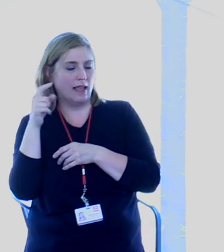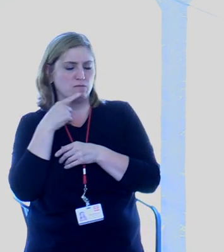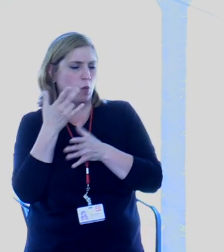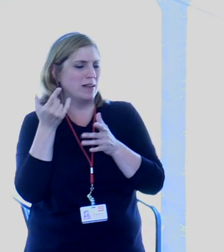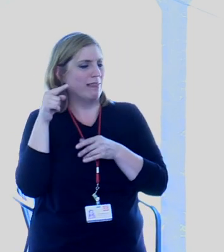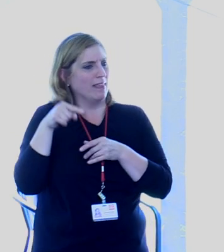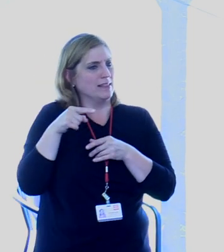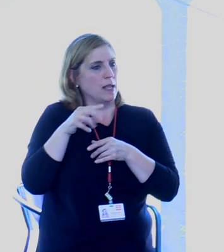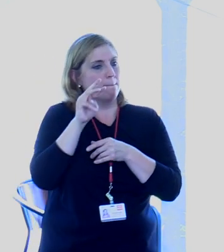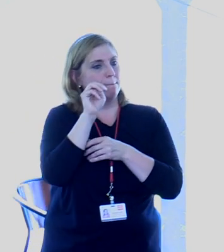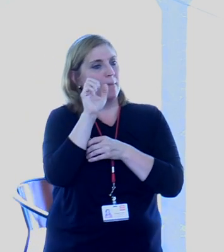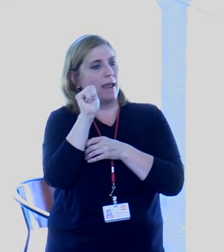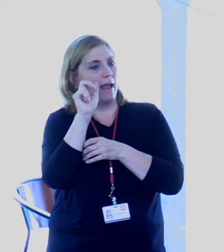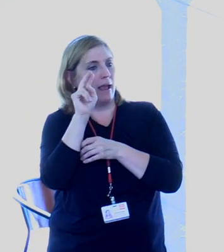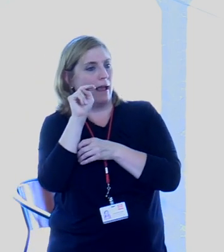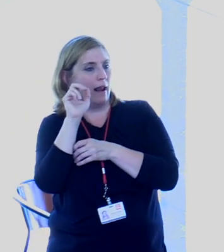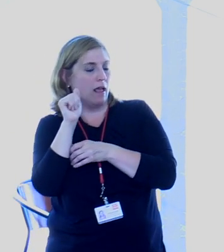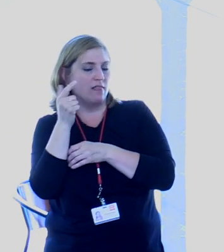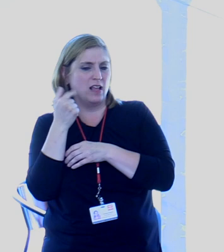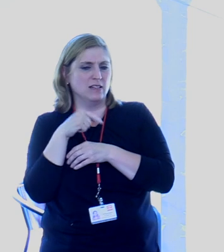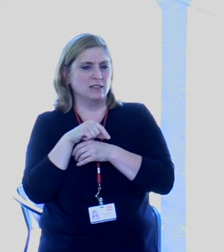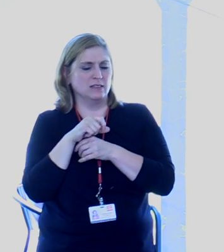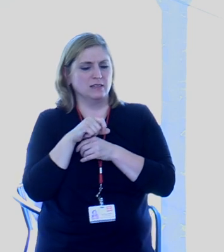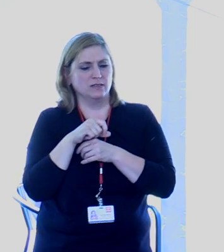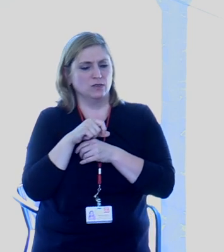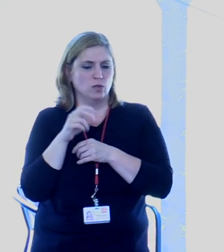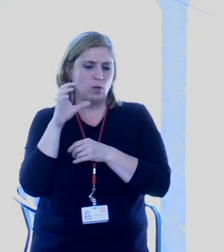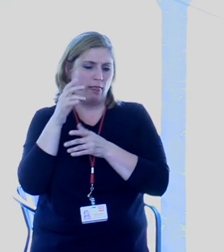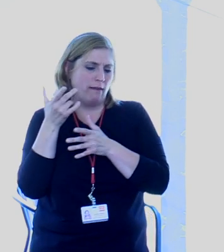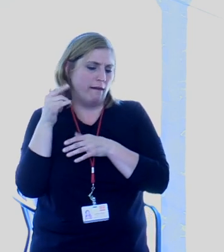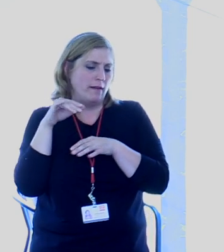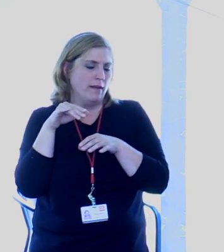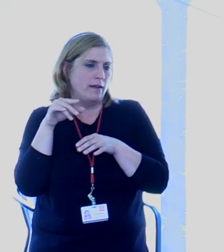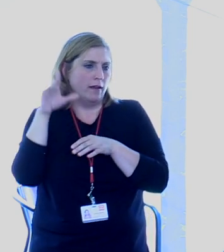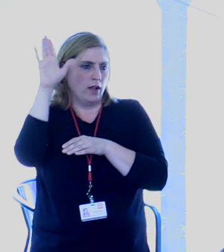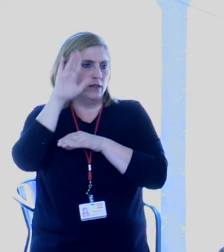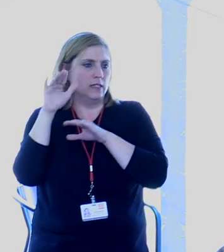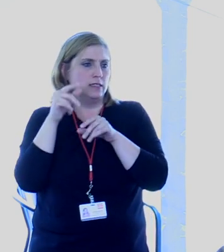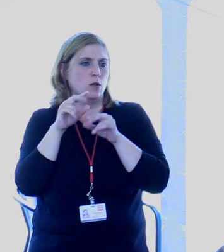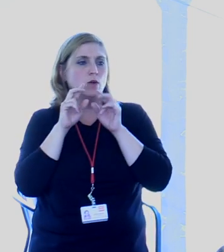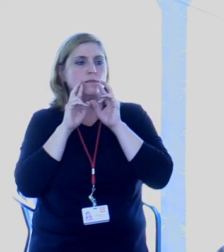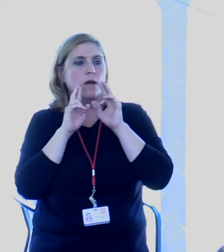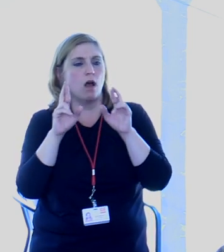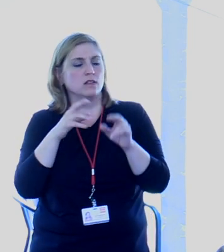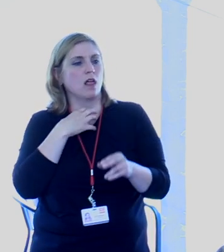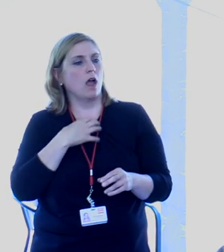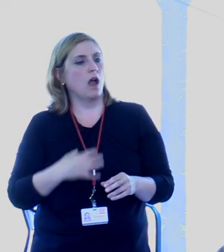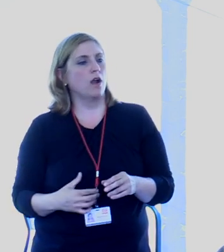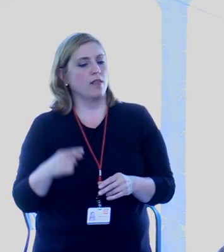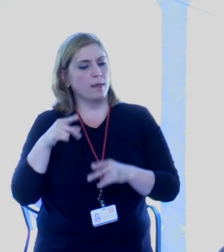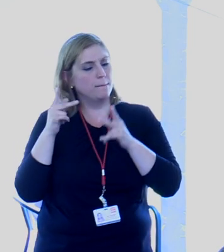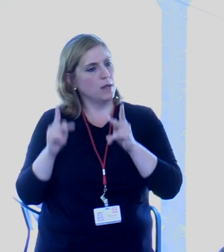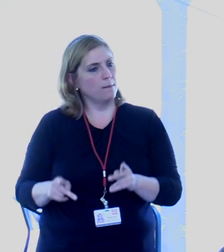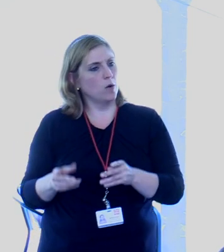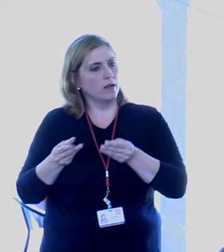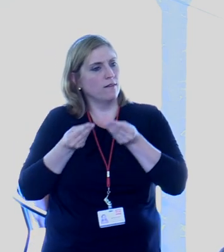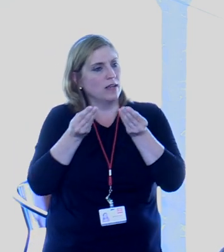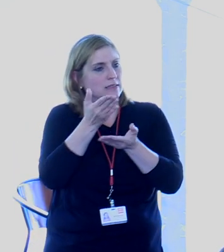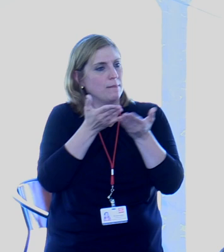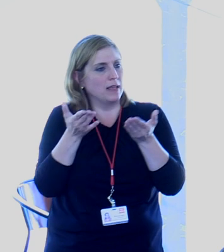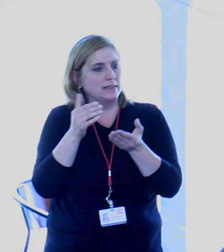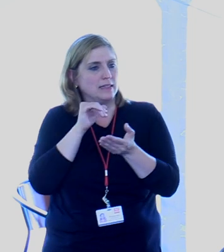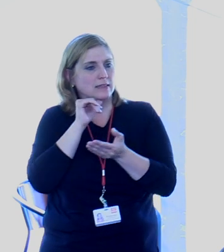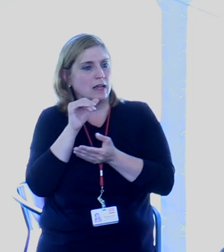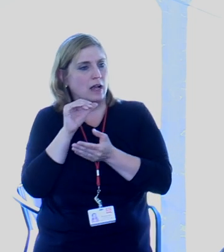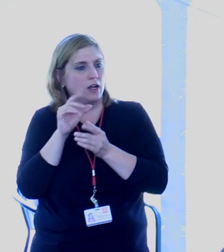This is the manna. But this is a very mysterious thing that God does. He responds to the hungers of these people by giving something that